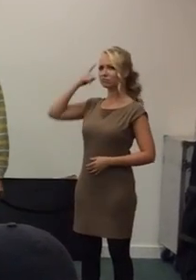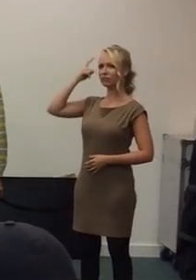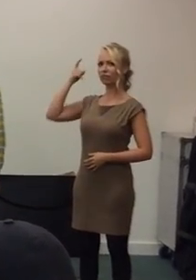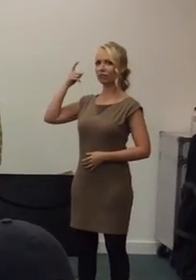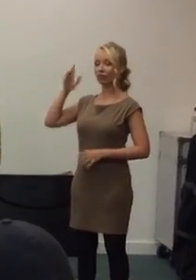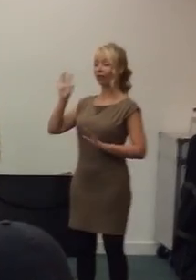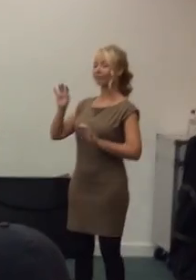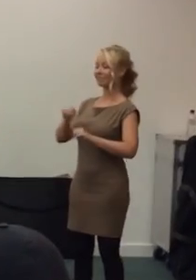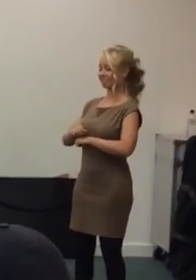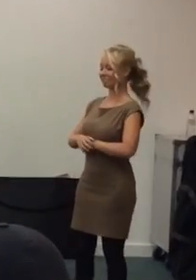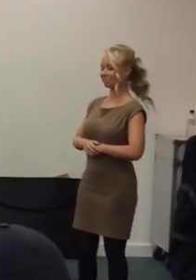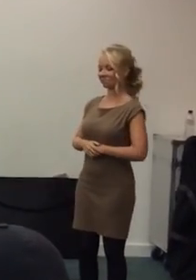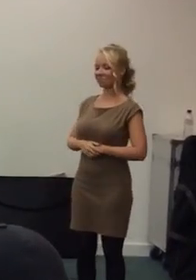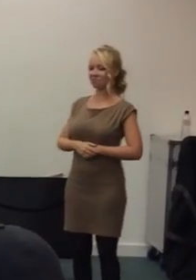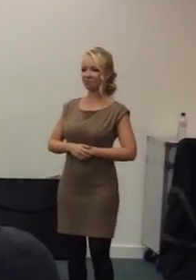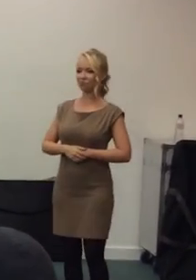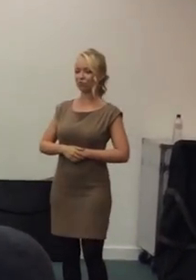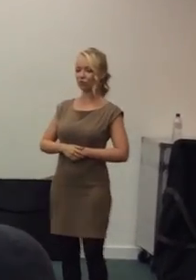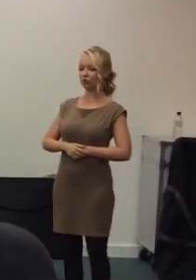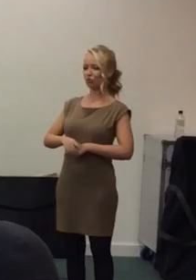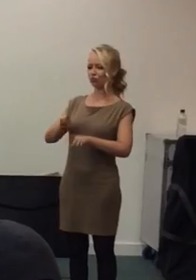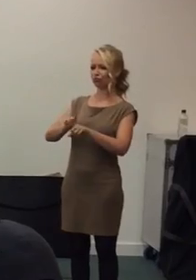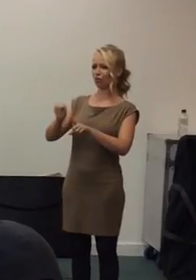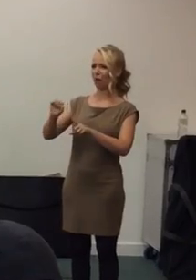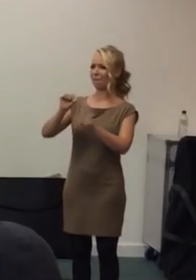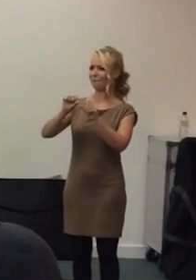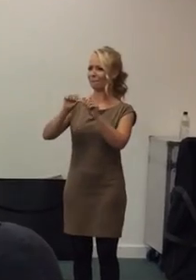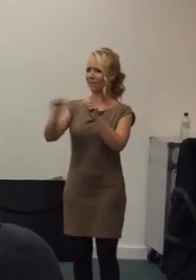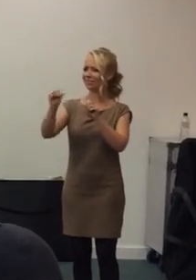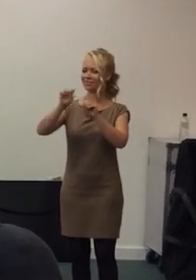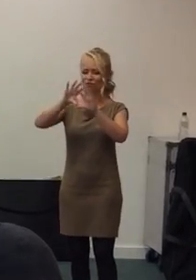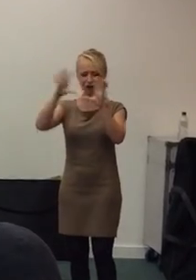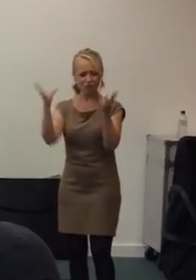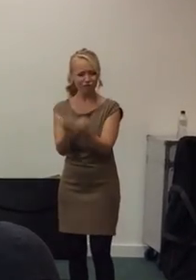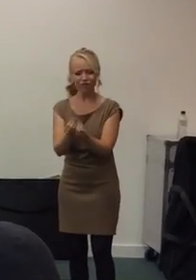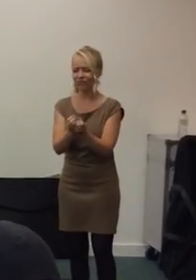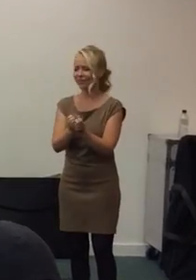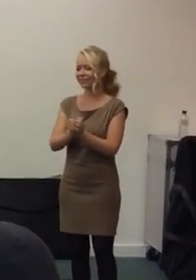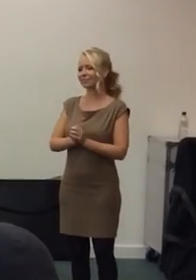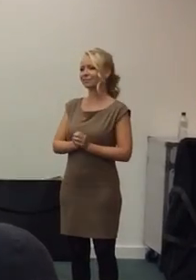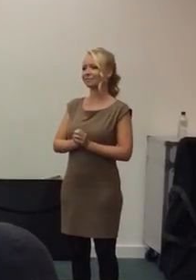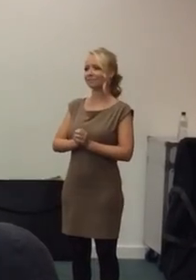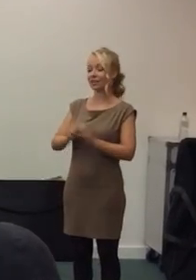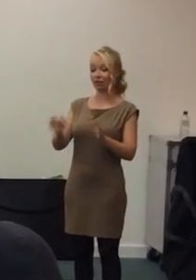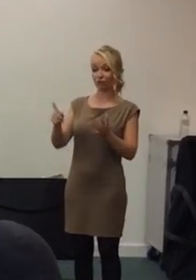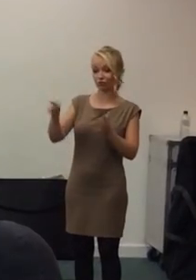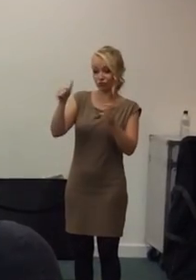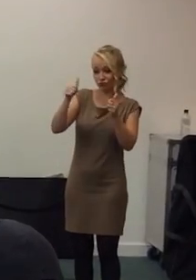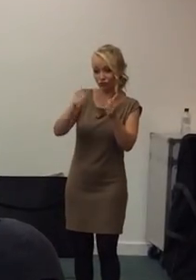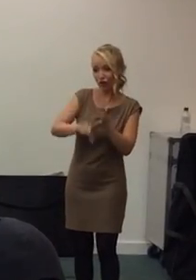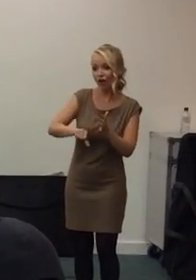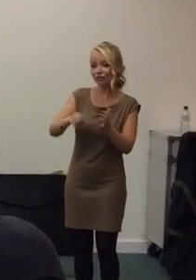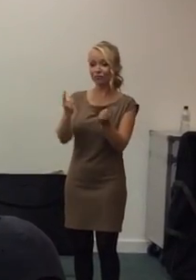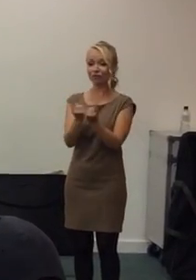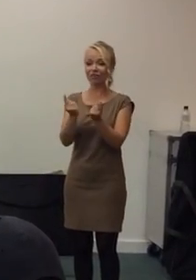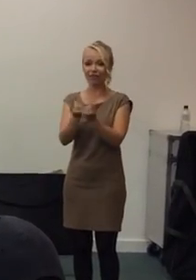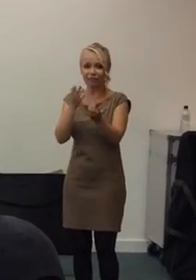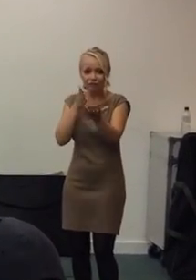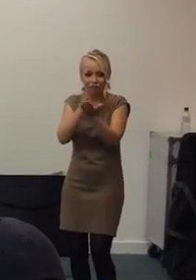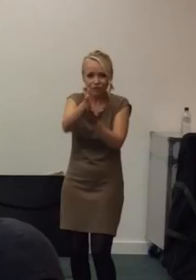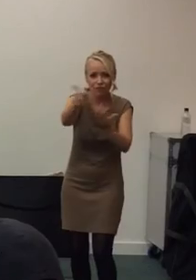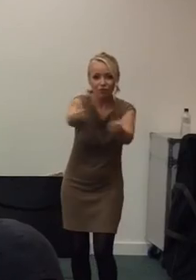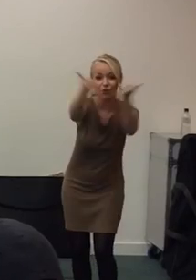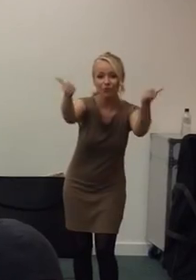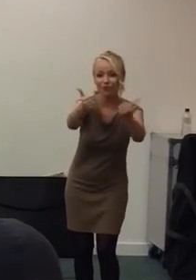to respond. Do your best in all you do. If you start something, see